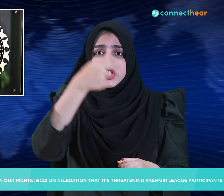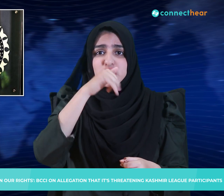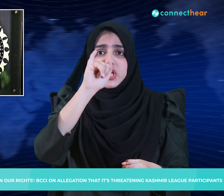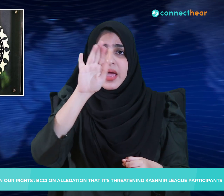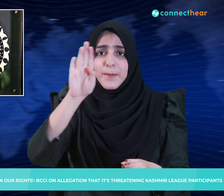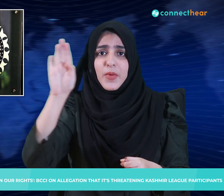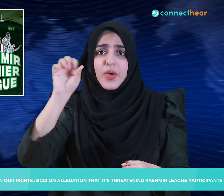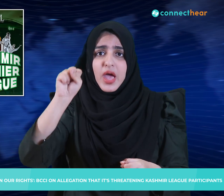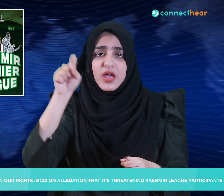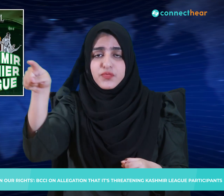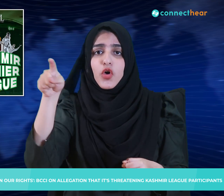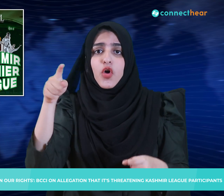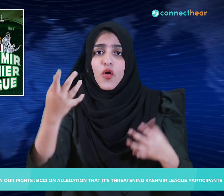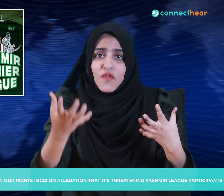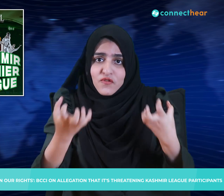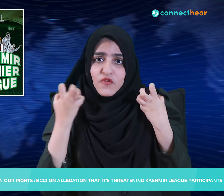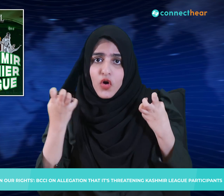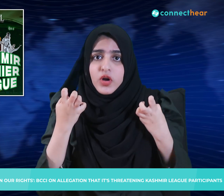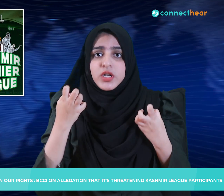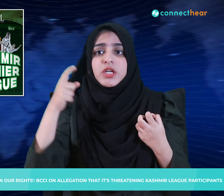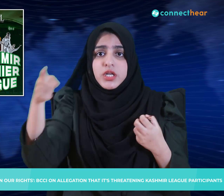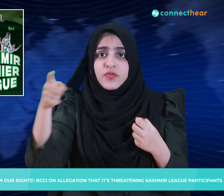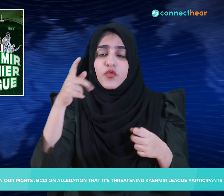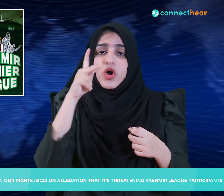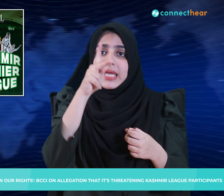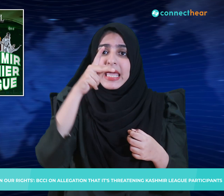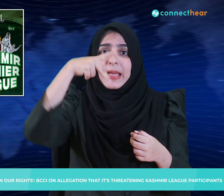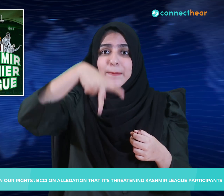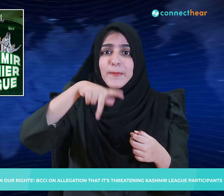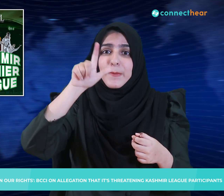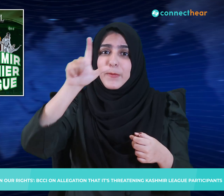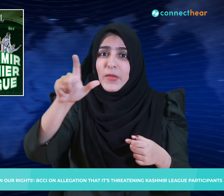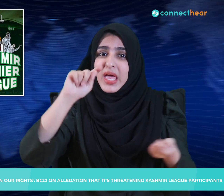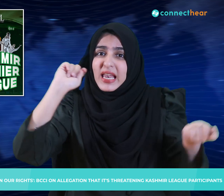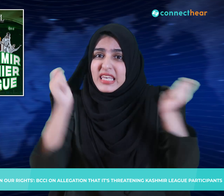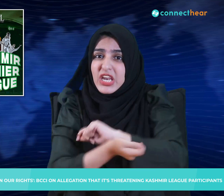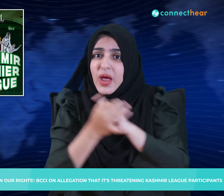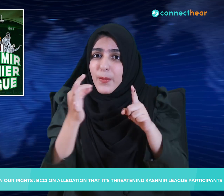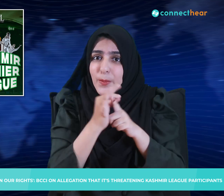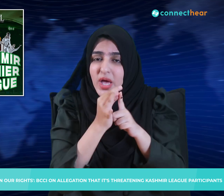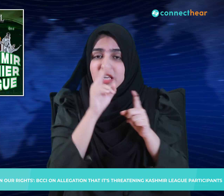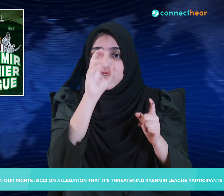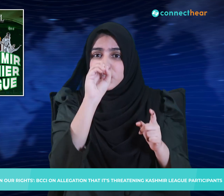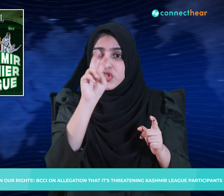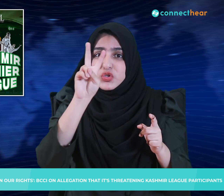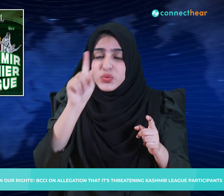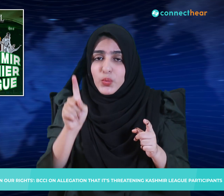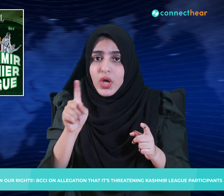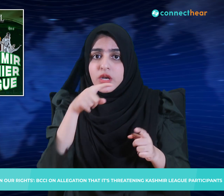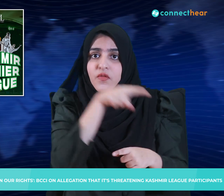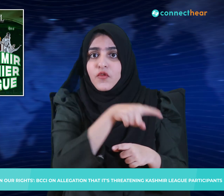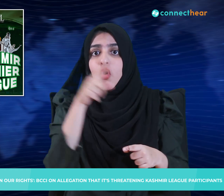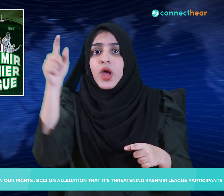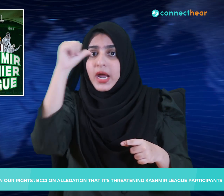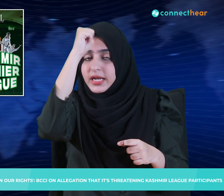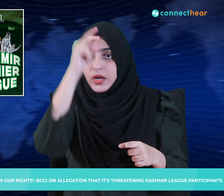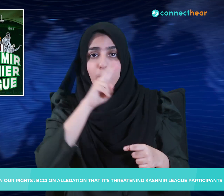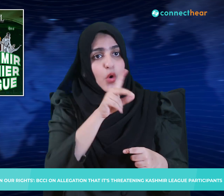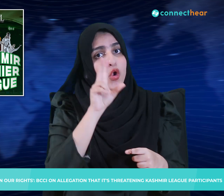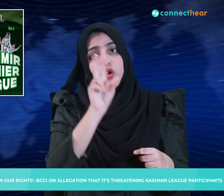Gibbs that it was trying to prevent him from playing the Kashmir Premier League 2021, saying that